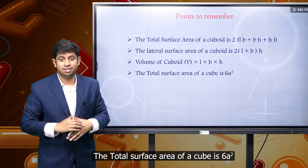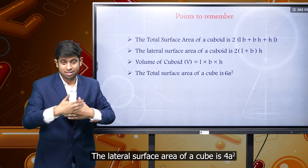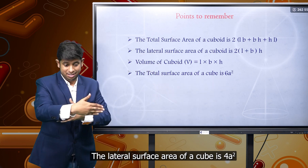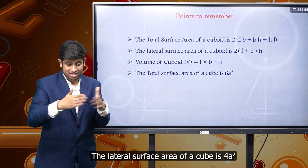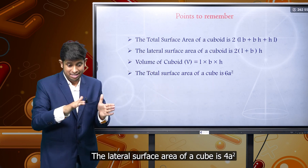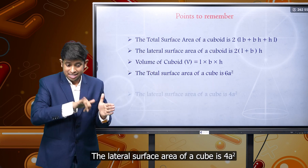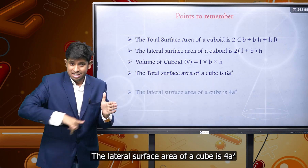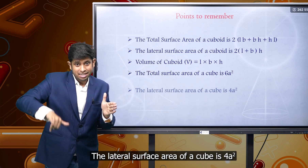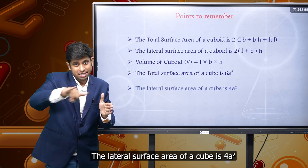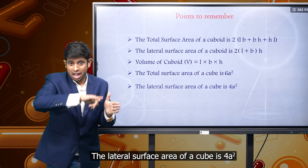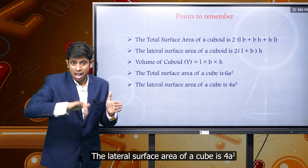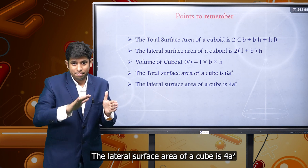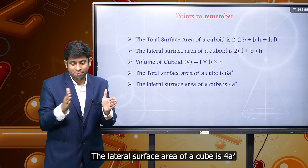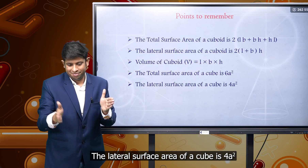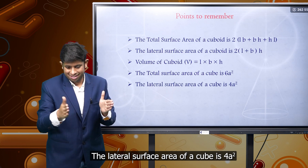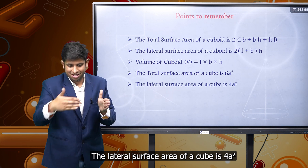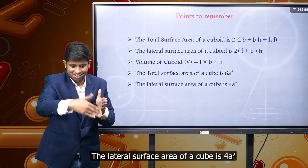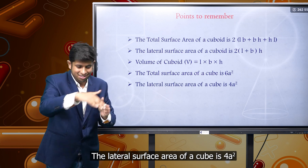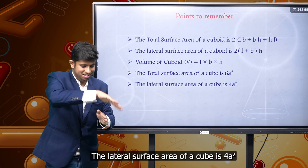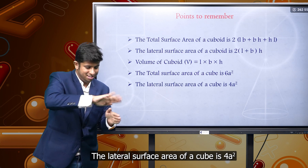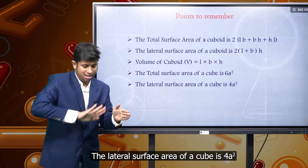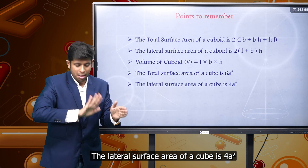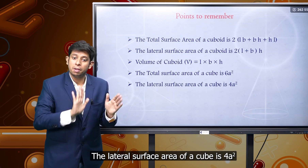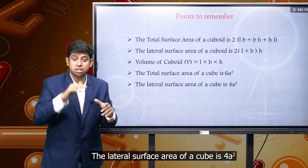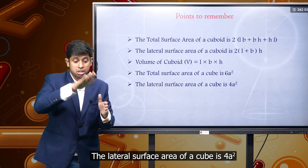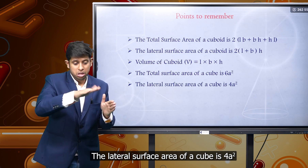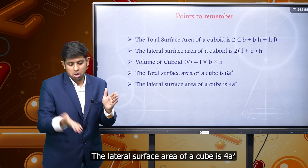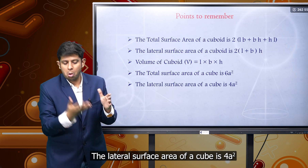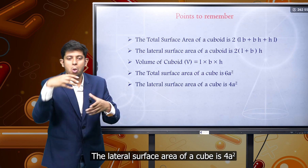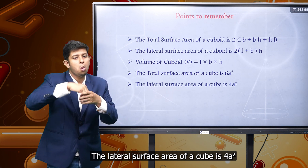The lateral surface area of a cube is 4a square.